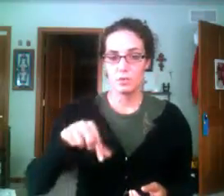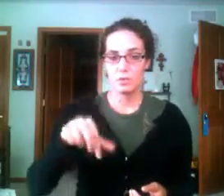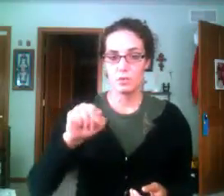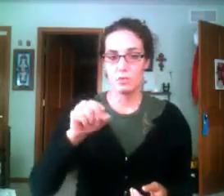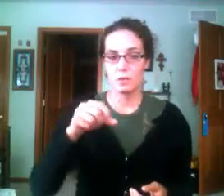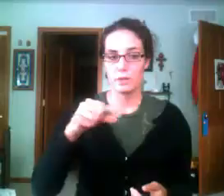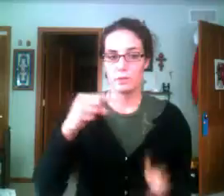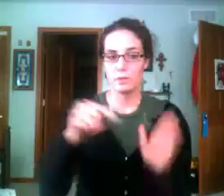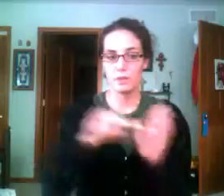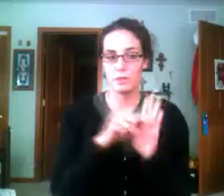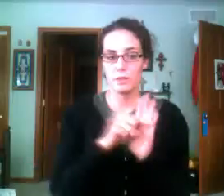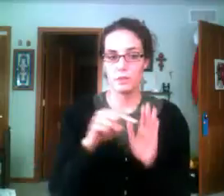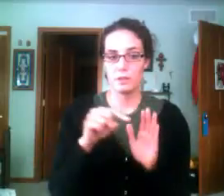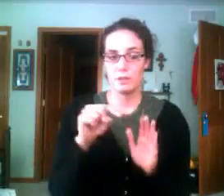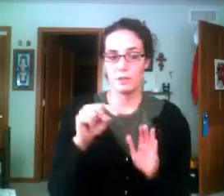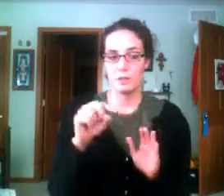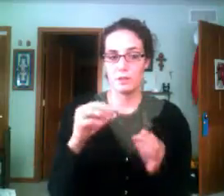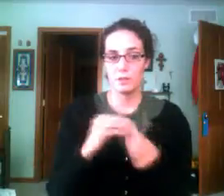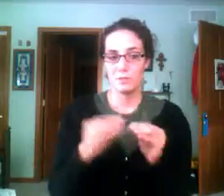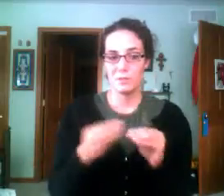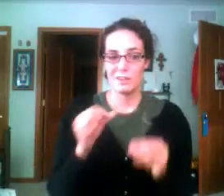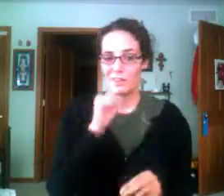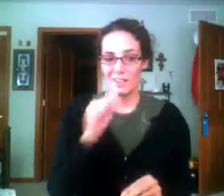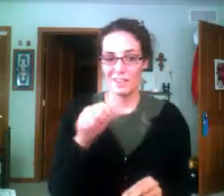that. Right? Or an I. If I see like a little lowercase I on the